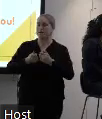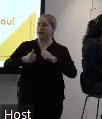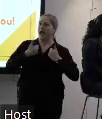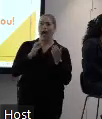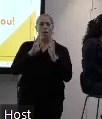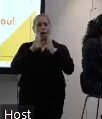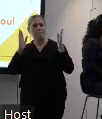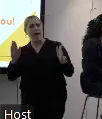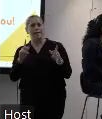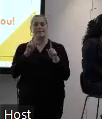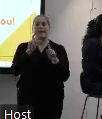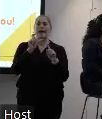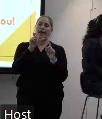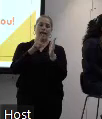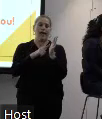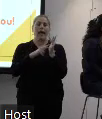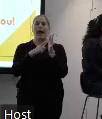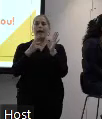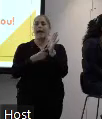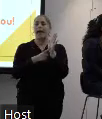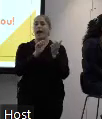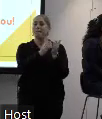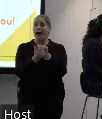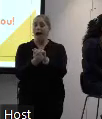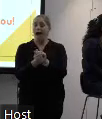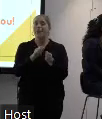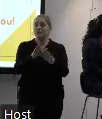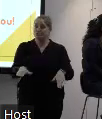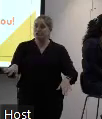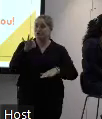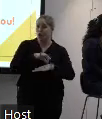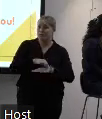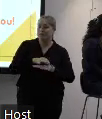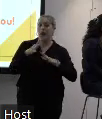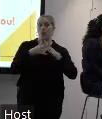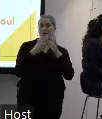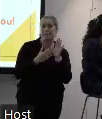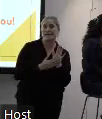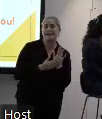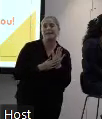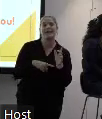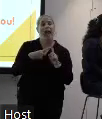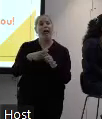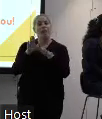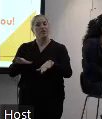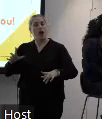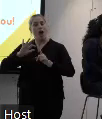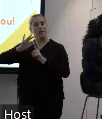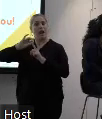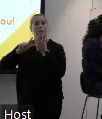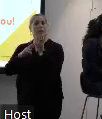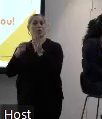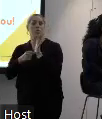amazing clinical partners at the Sydney Children's Hospital Network, particularly the Kids Hospital at Westmead and the Child Development Unit. So thank you so